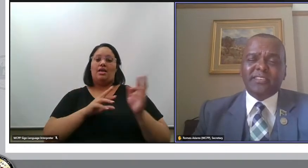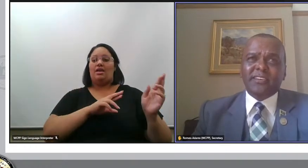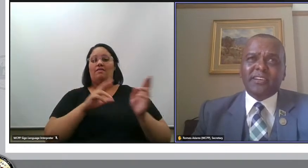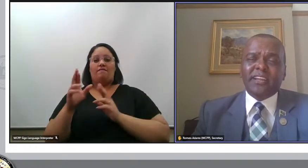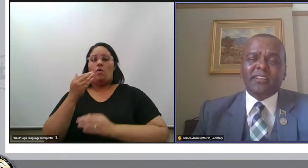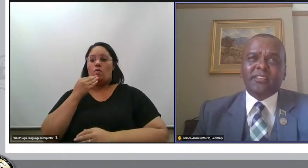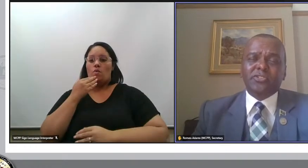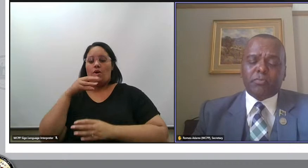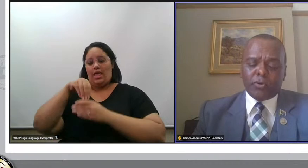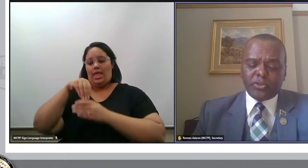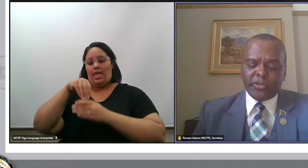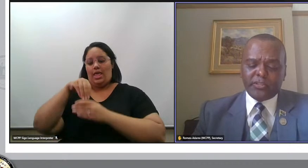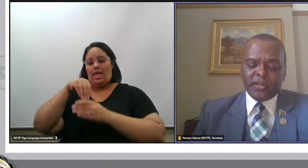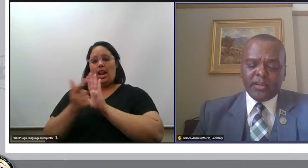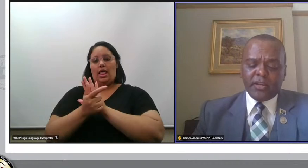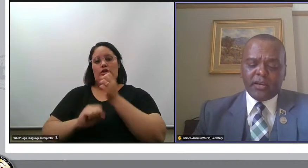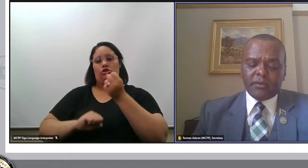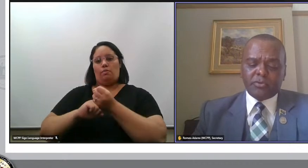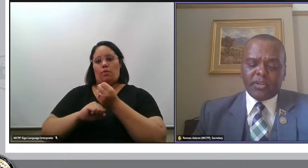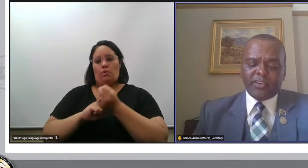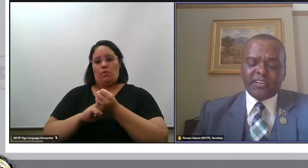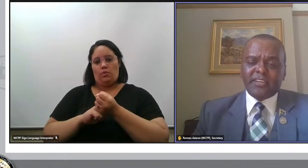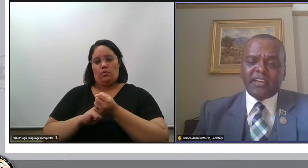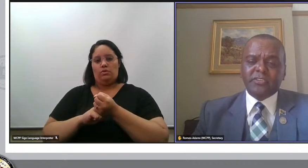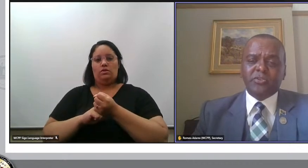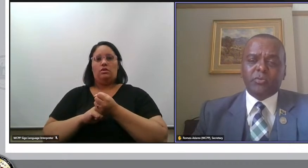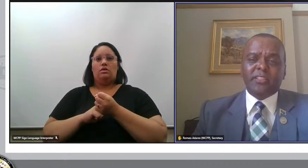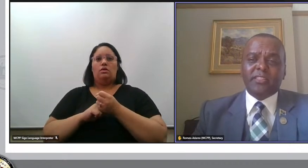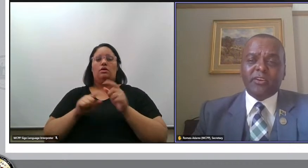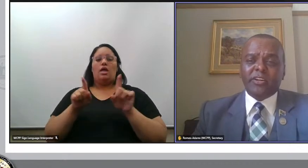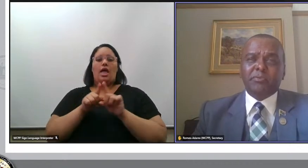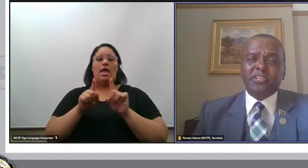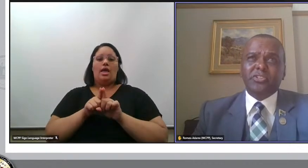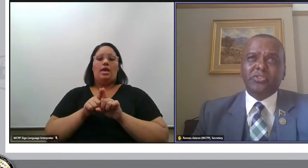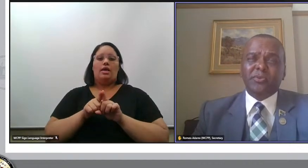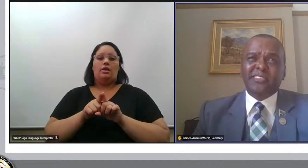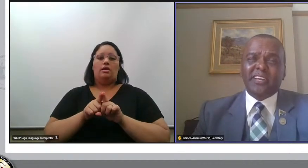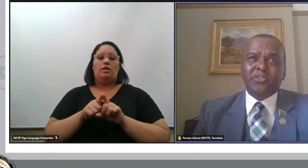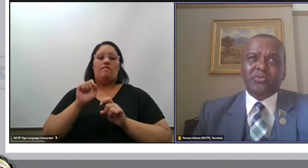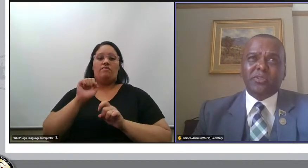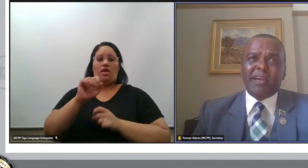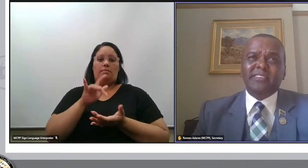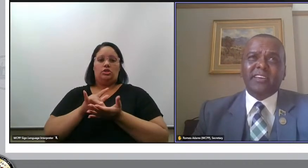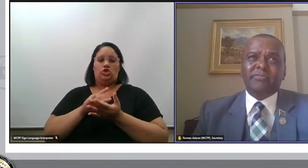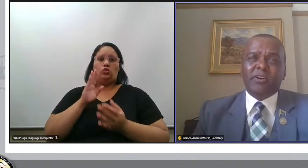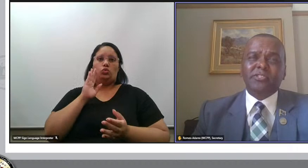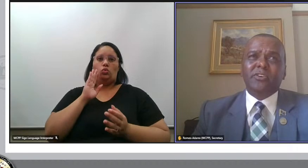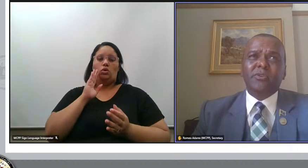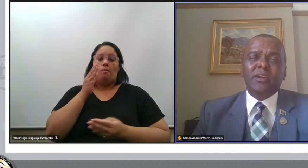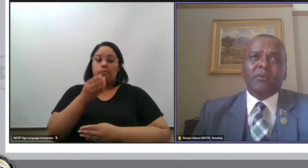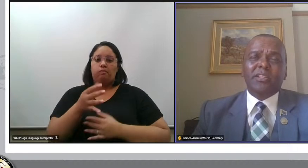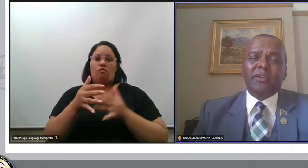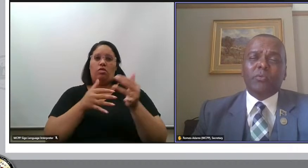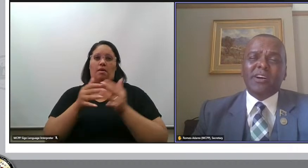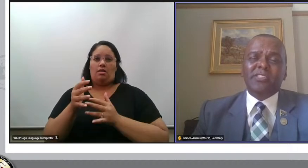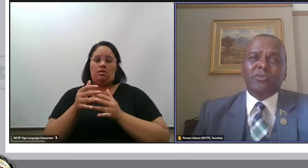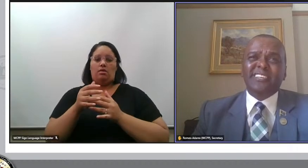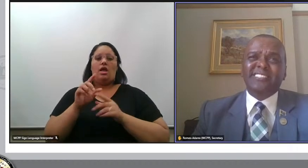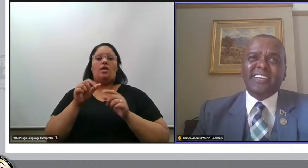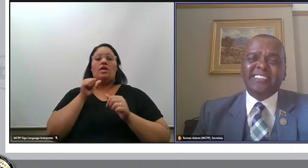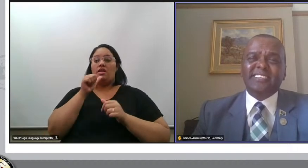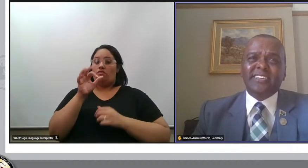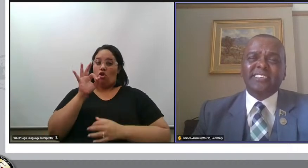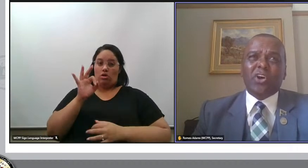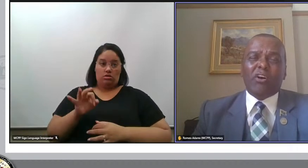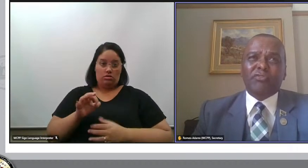our internal legal support unit to give an indication whether they are in a position to attend to the matter. If not so, we then work